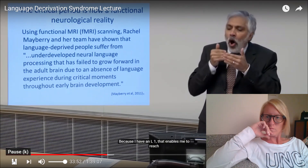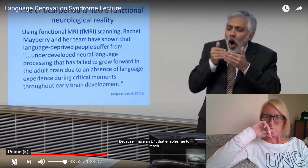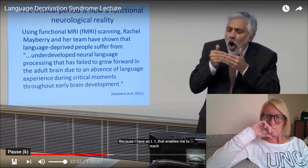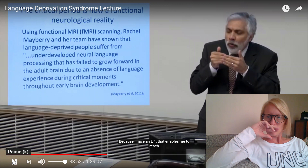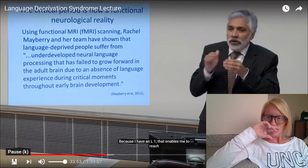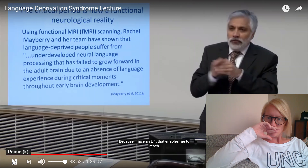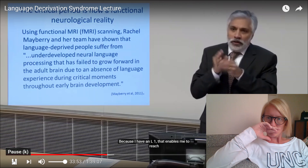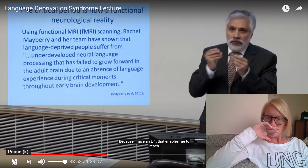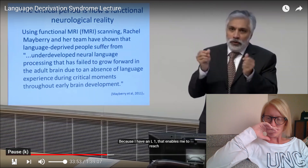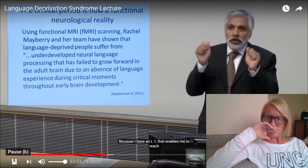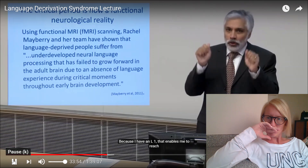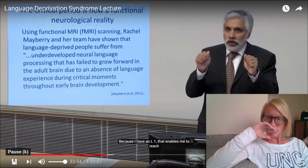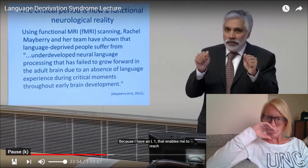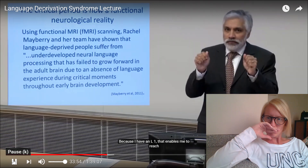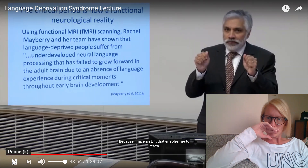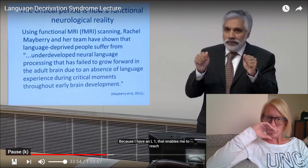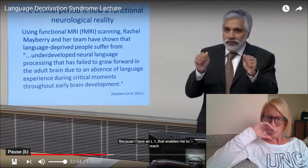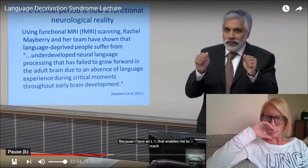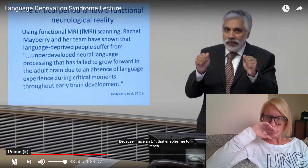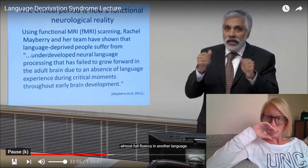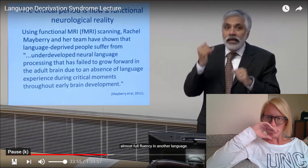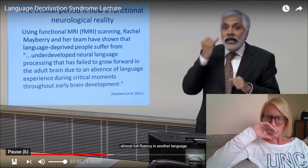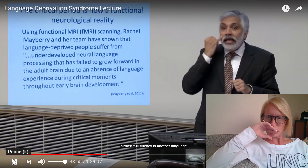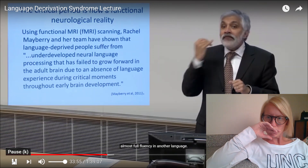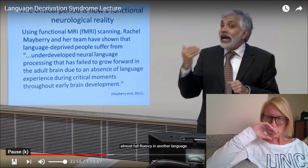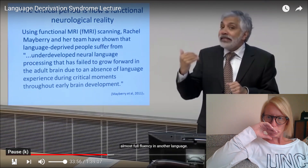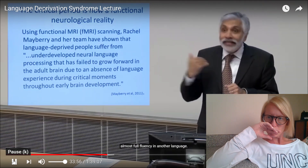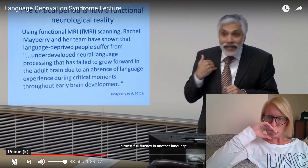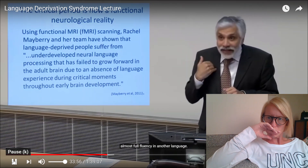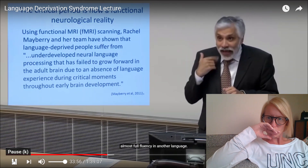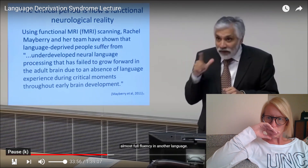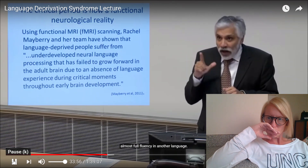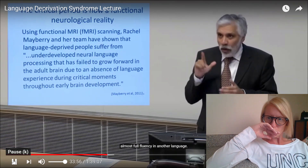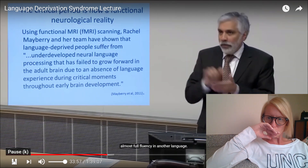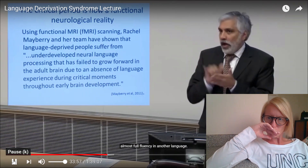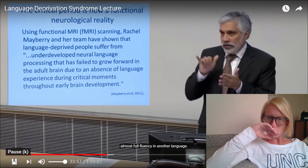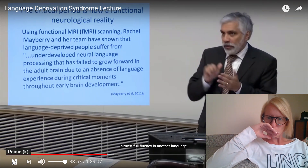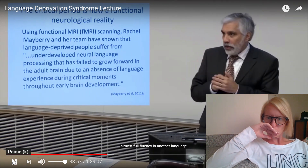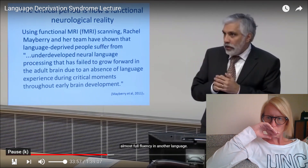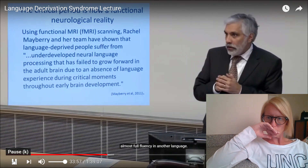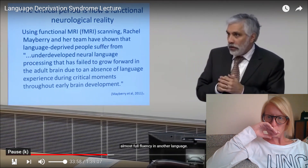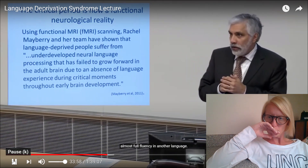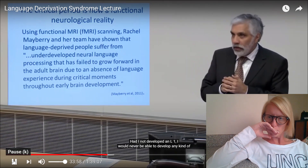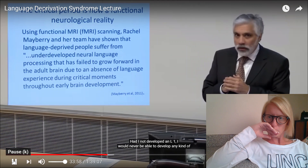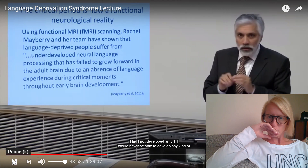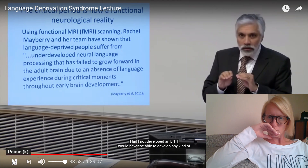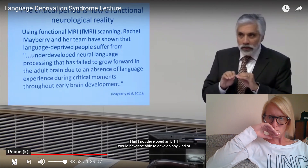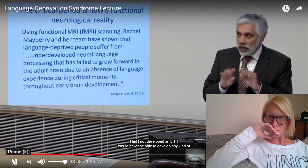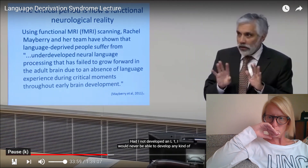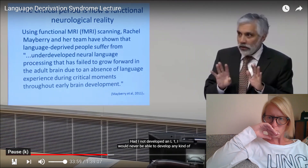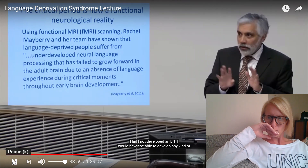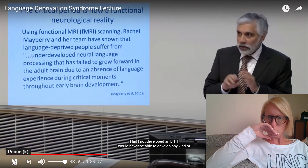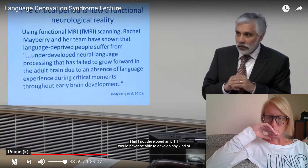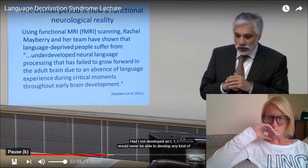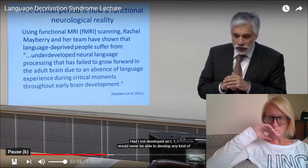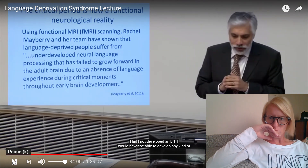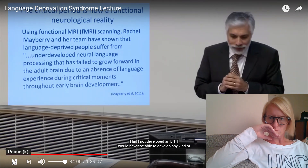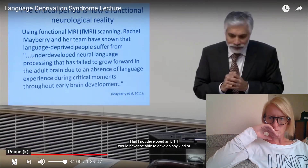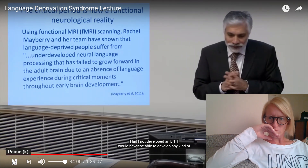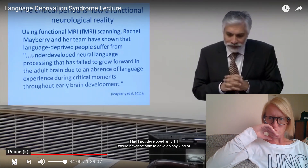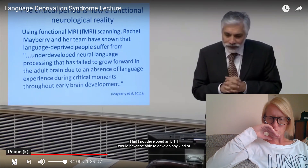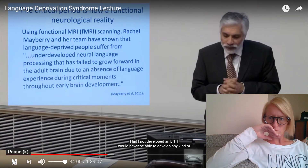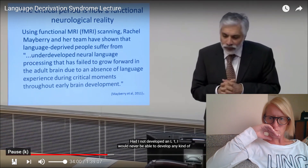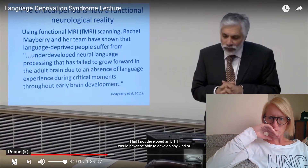that enables me to reach almost full fluency in another language. Had I not developed an L1,